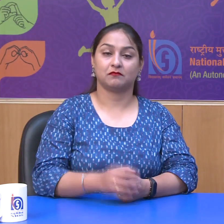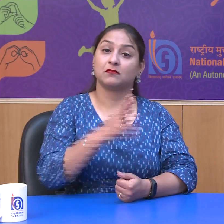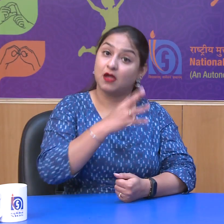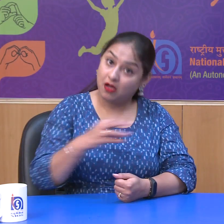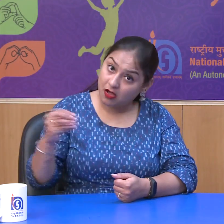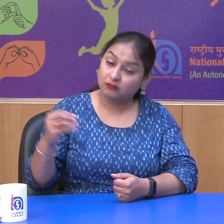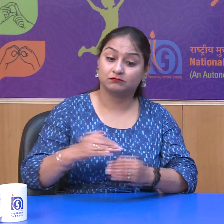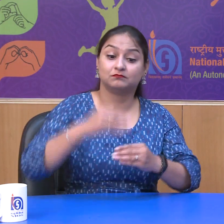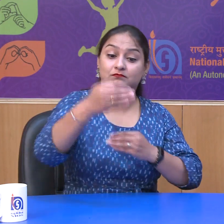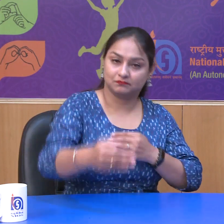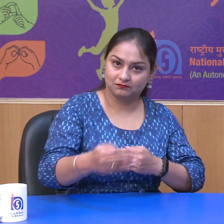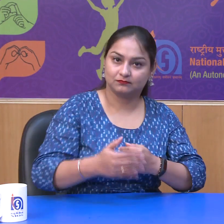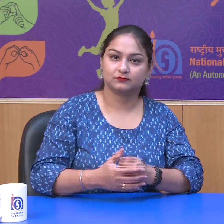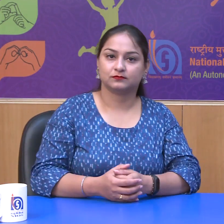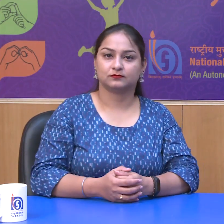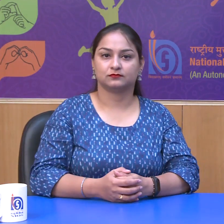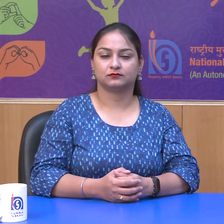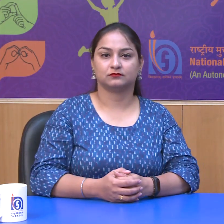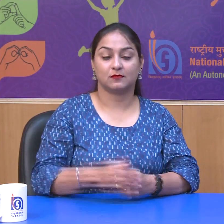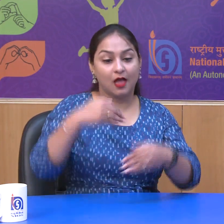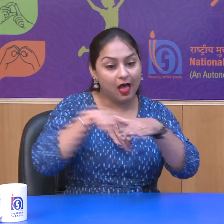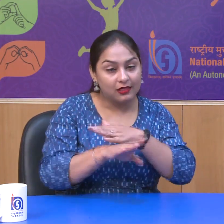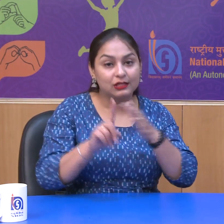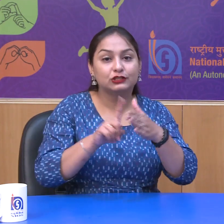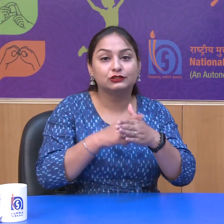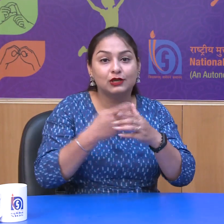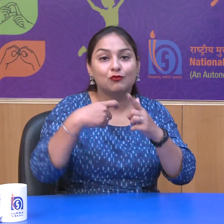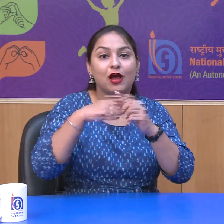extending from Jammu and Kashmir in the west